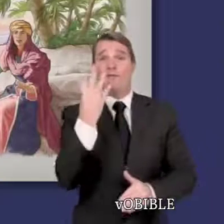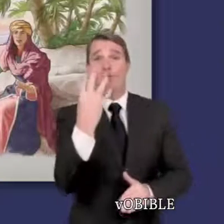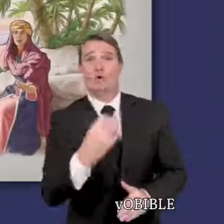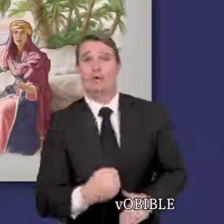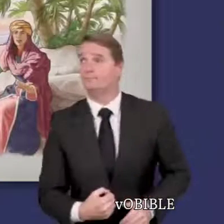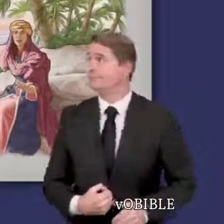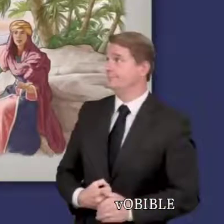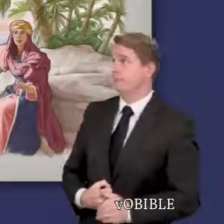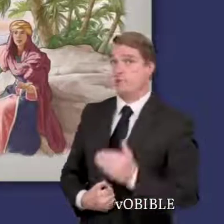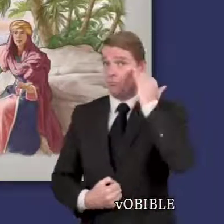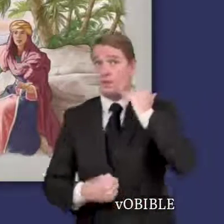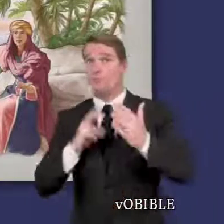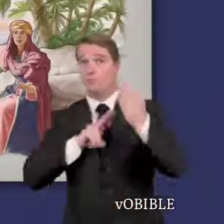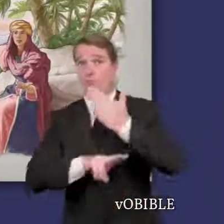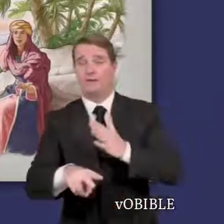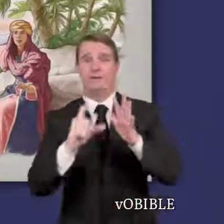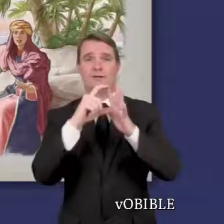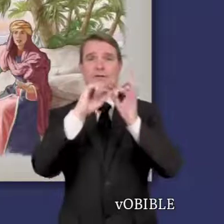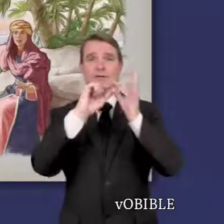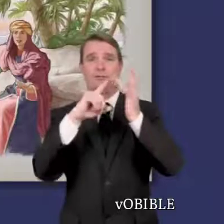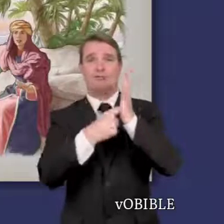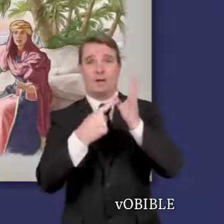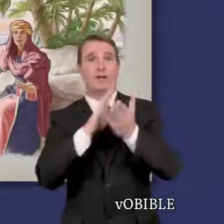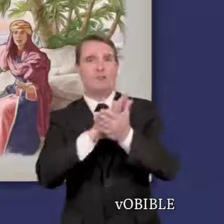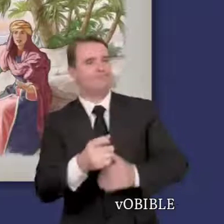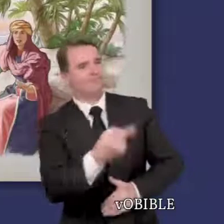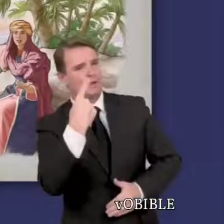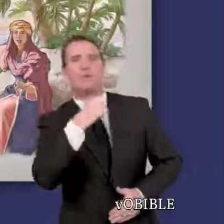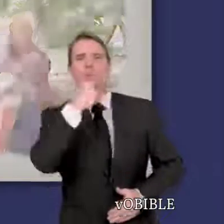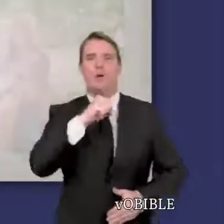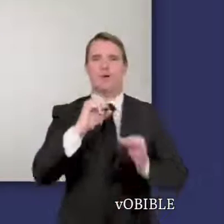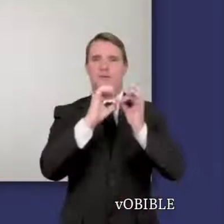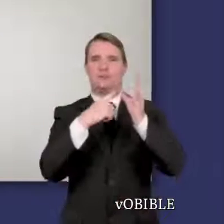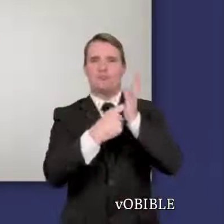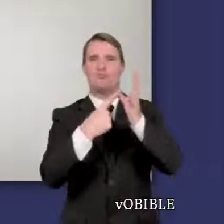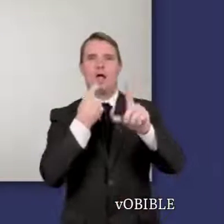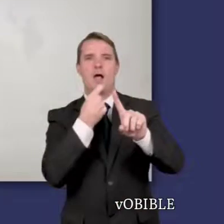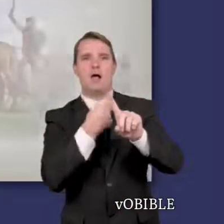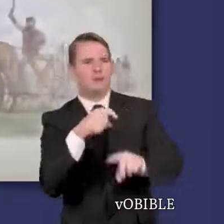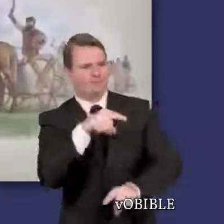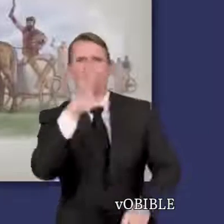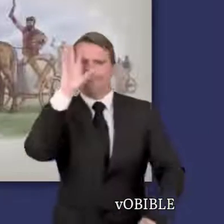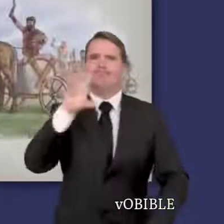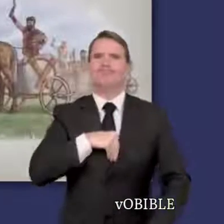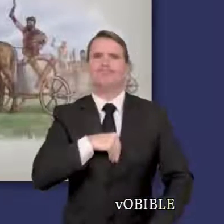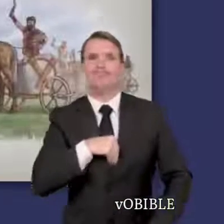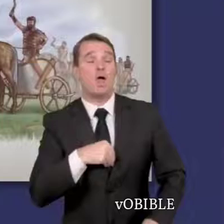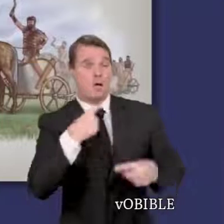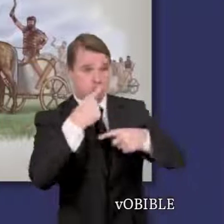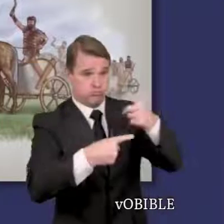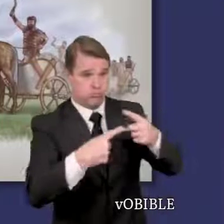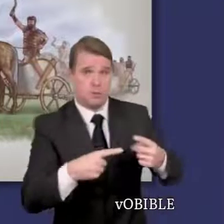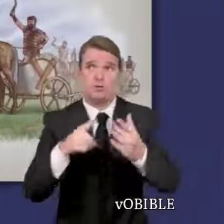of faith named Barak. She tells him that Jehovah will grant him victory over Sisera, the chief of the army